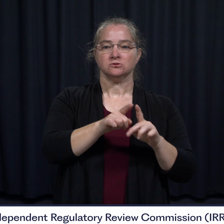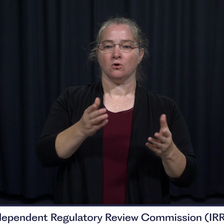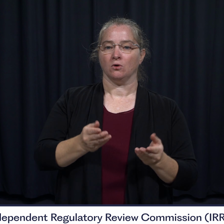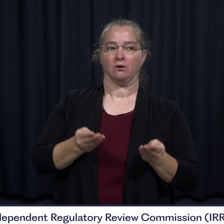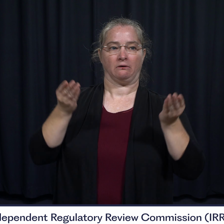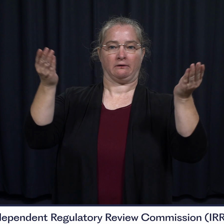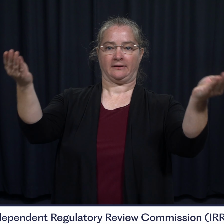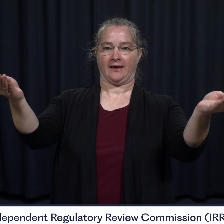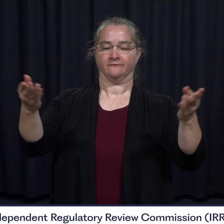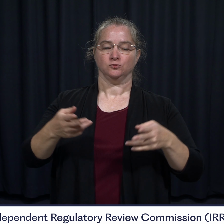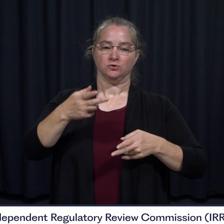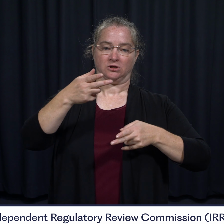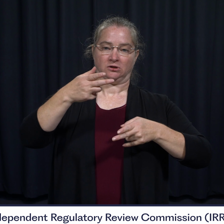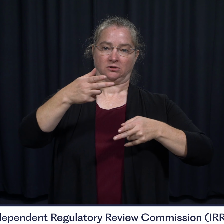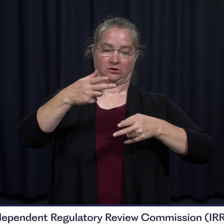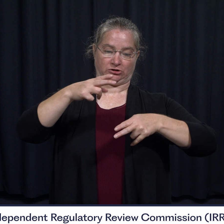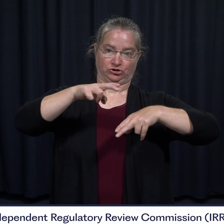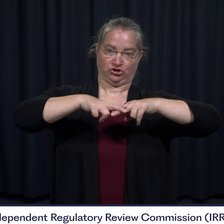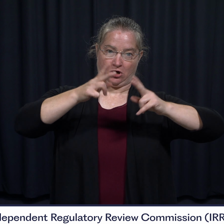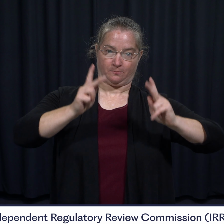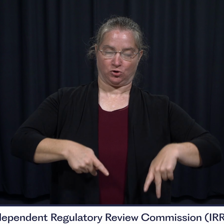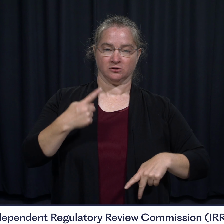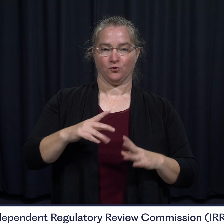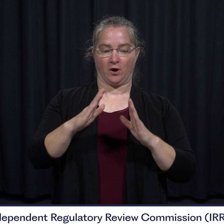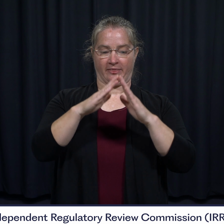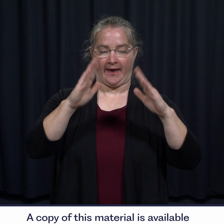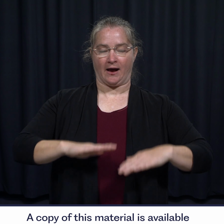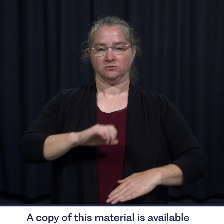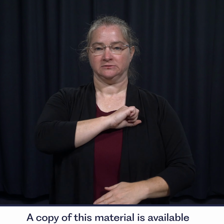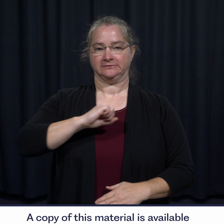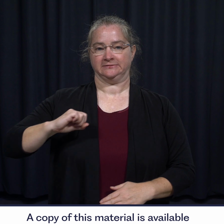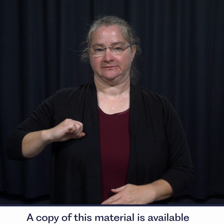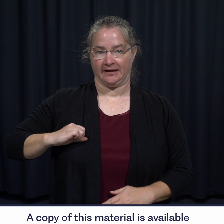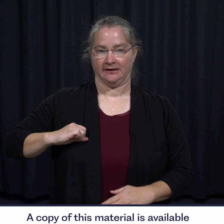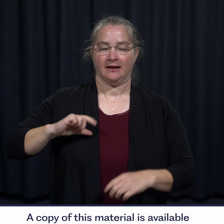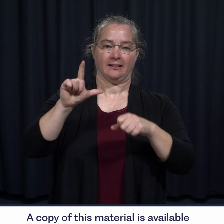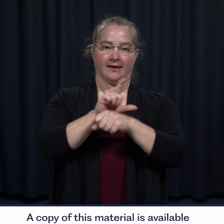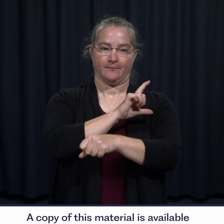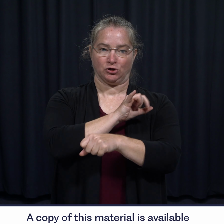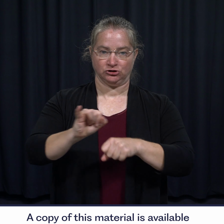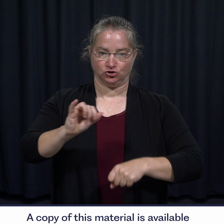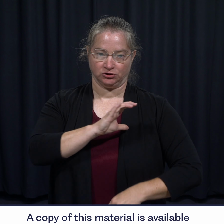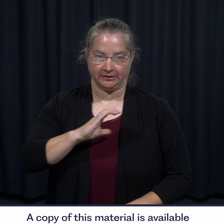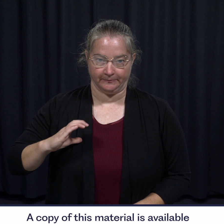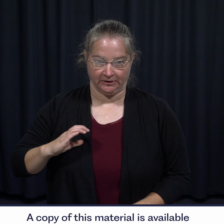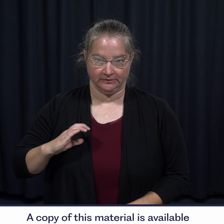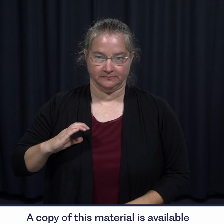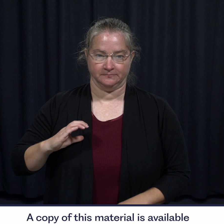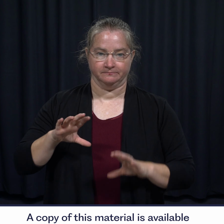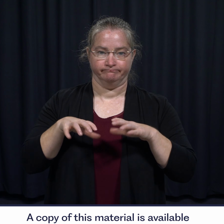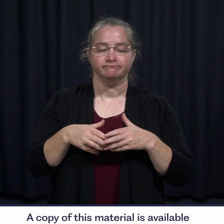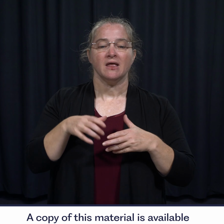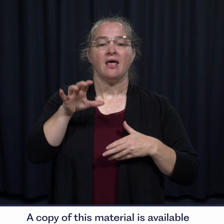the House and Senate Labor and Industry Committees. A copy of this material is available to the